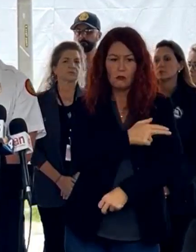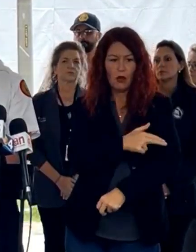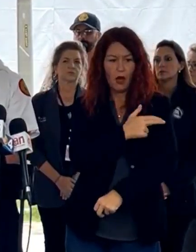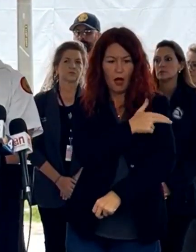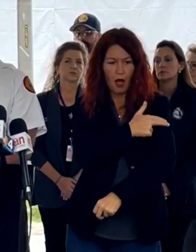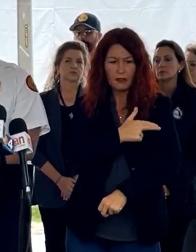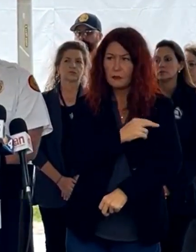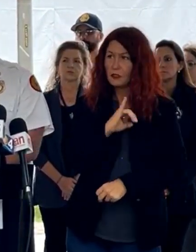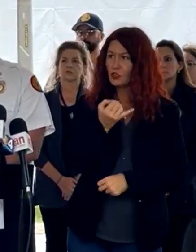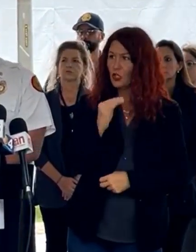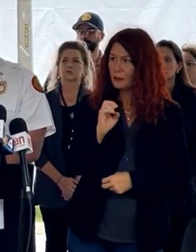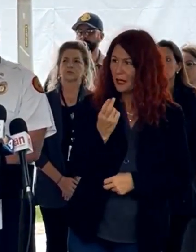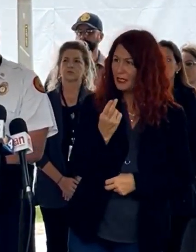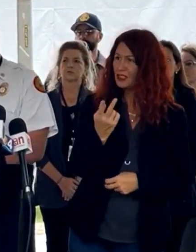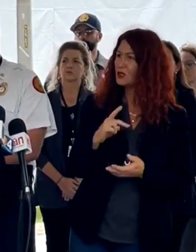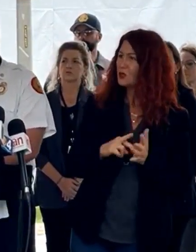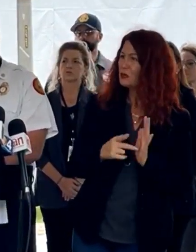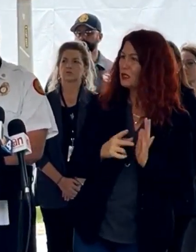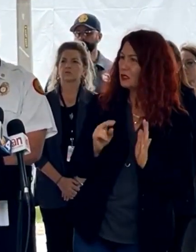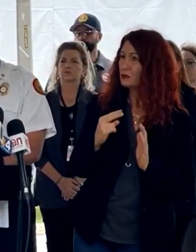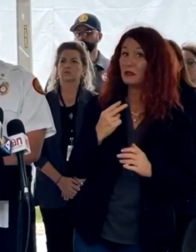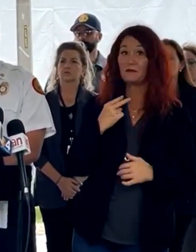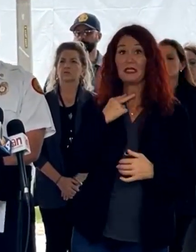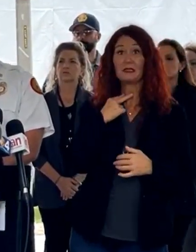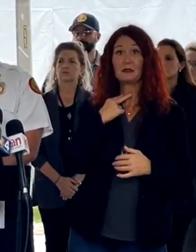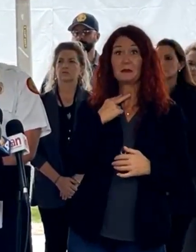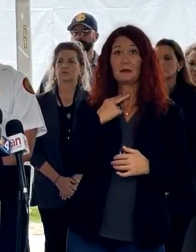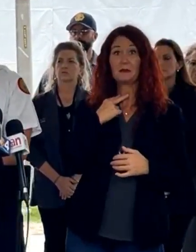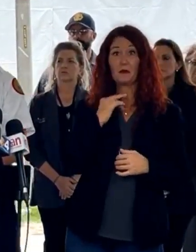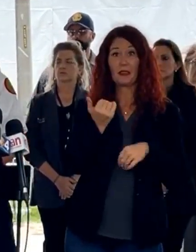some victims that we rescued, or yeah, we wouldn't be able to provide them.